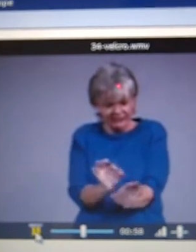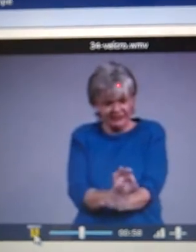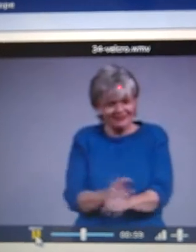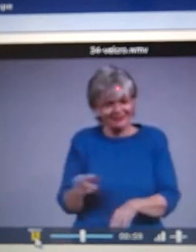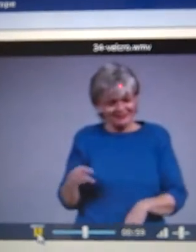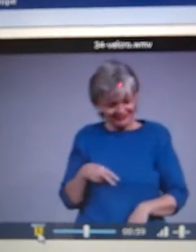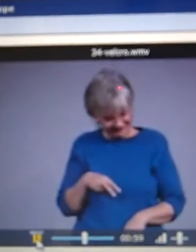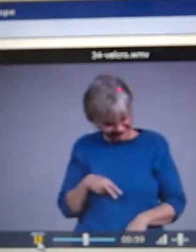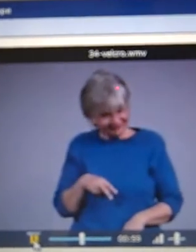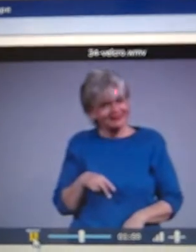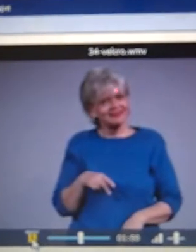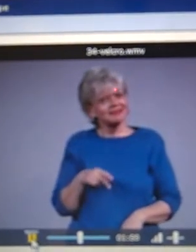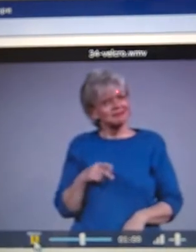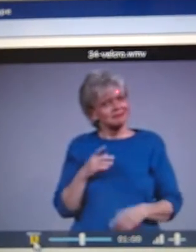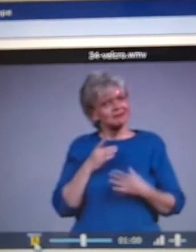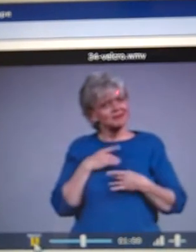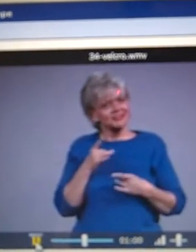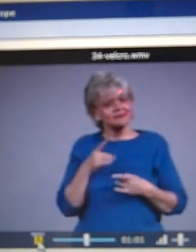legs.